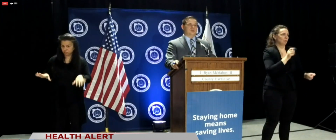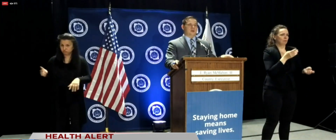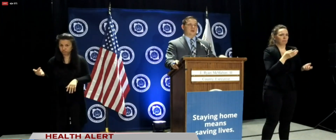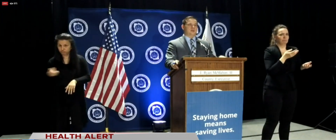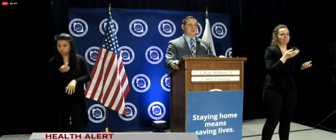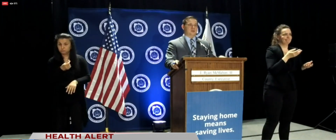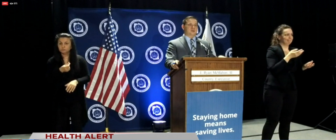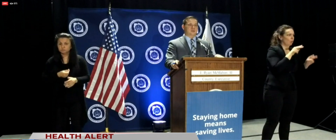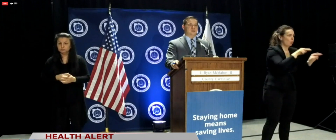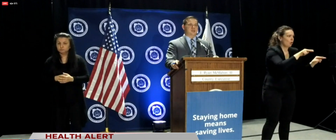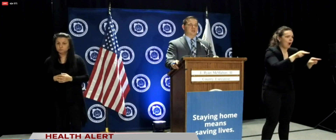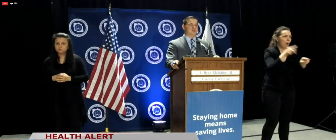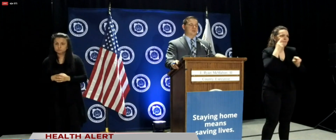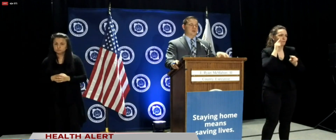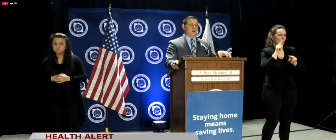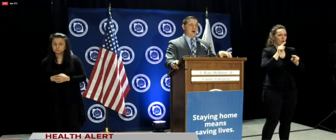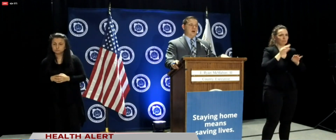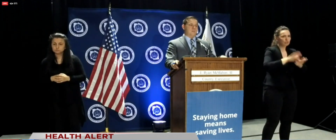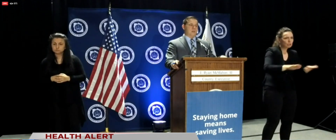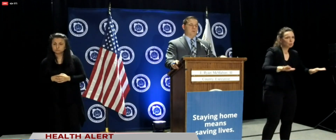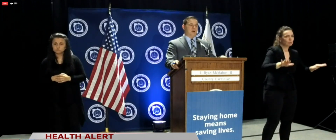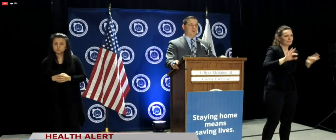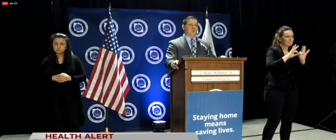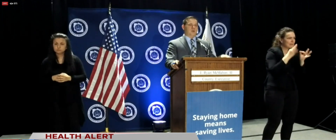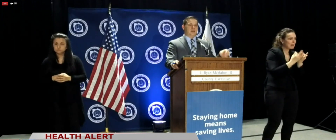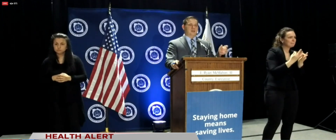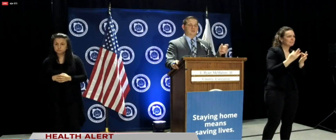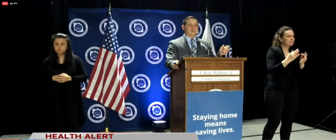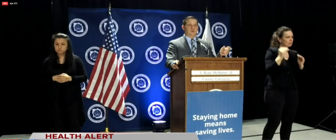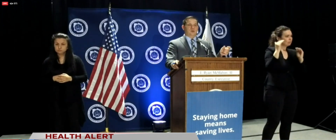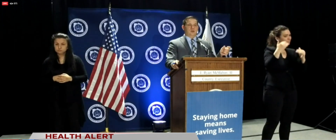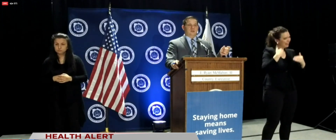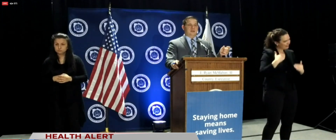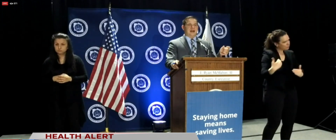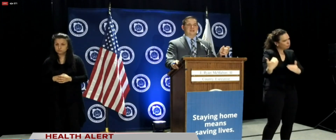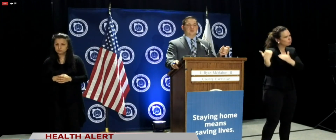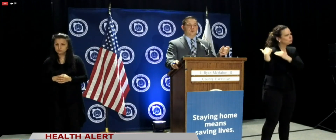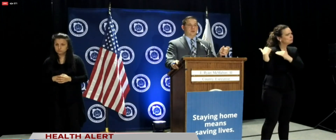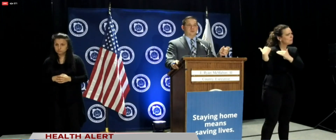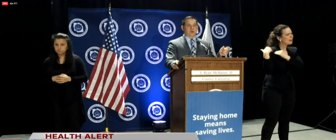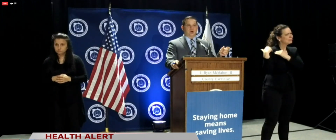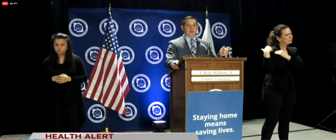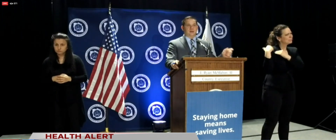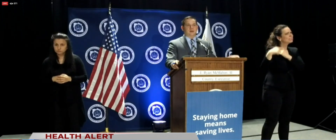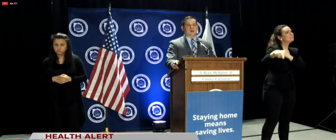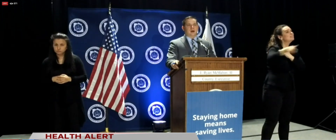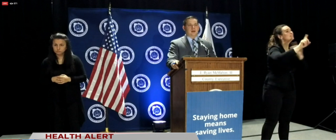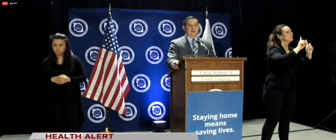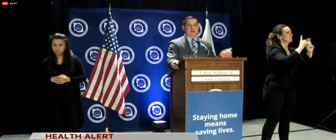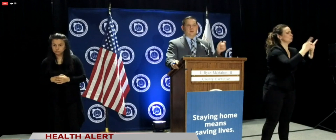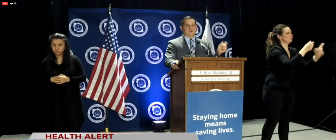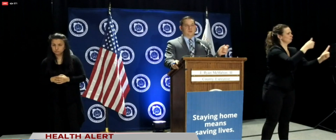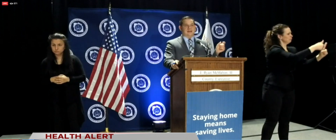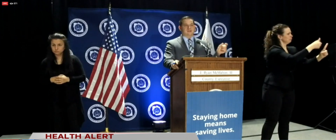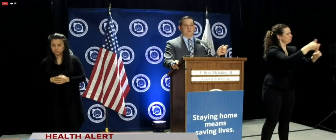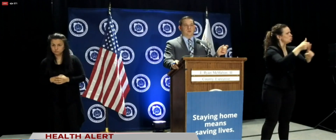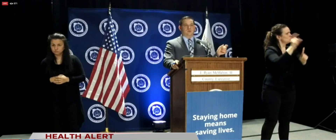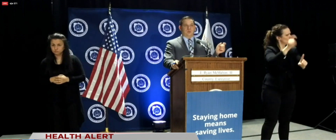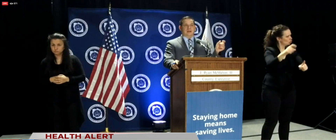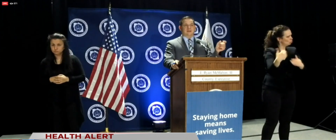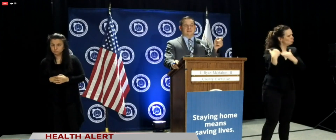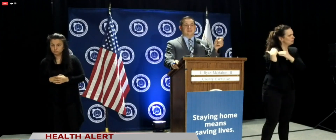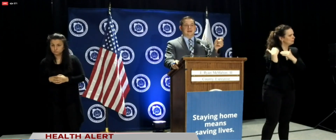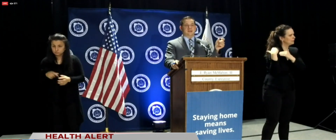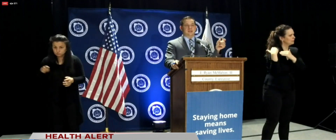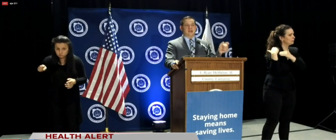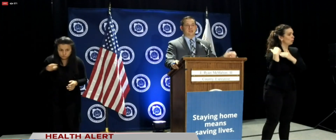over districts and decisions. But related to the continuity of learning, they are responsible